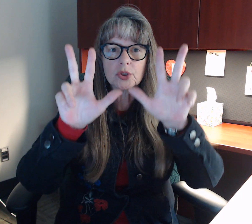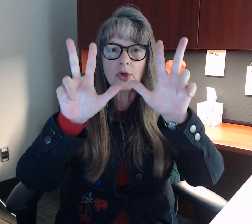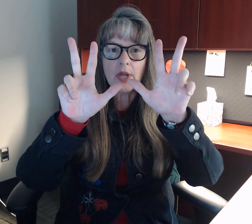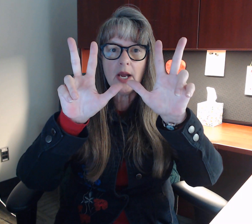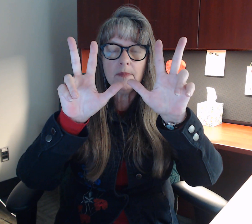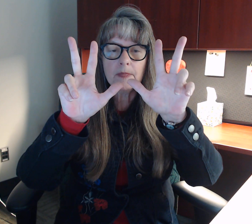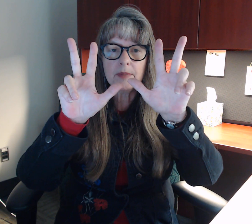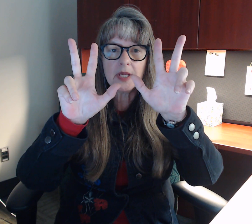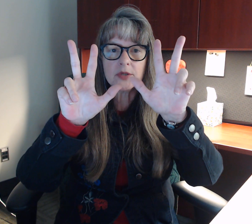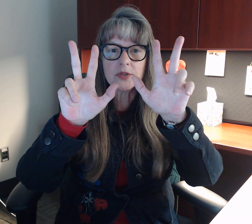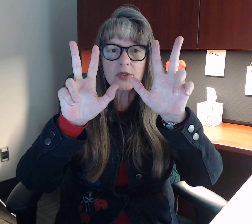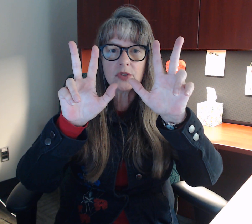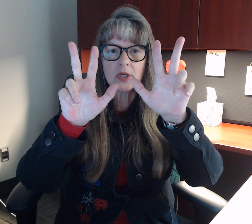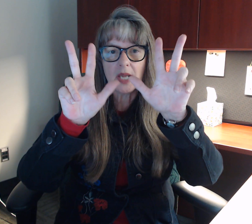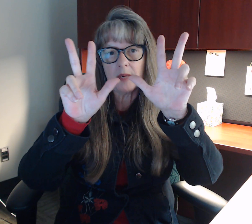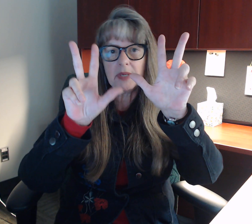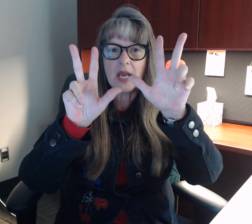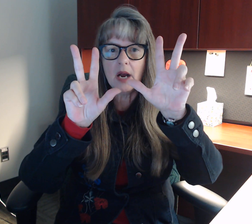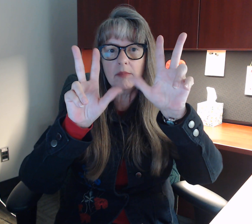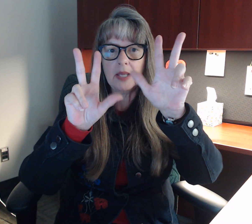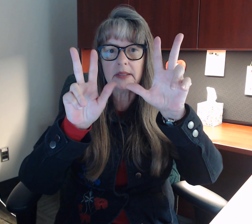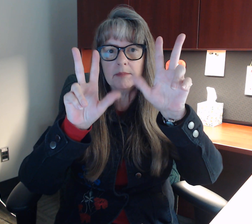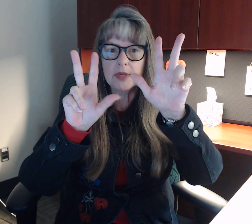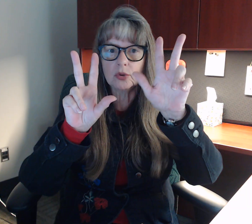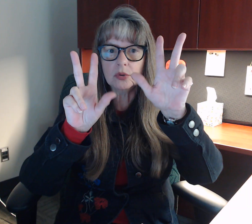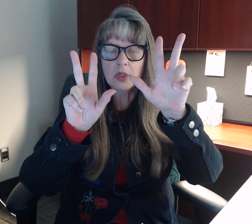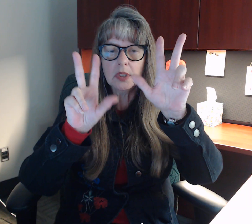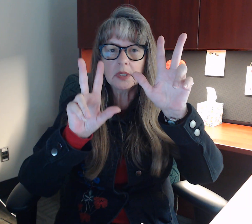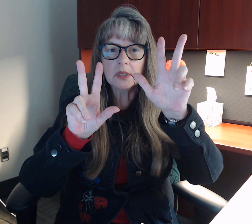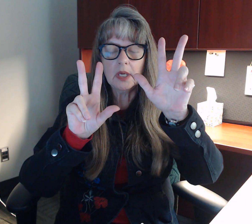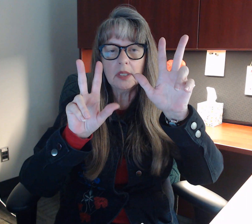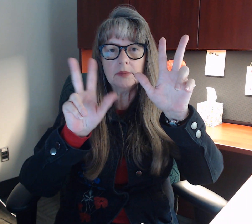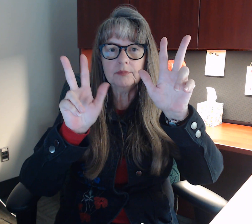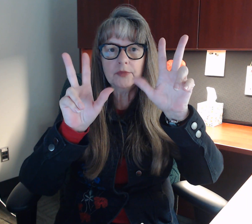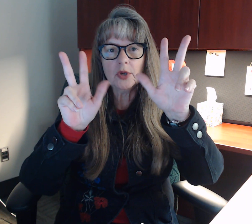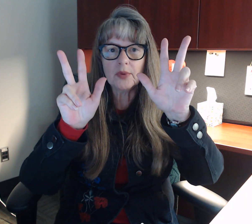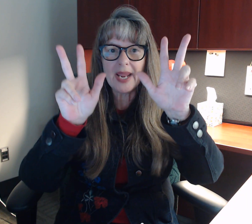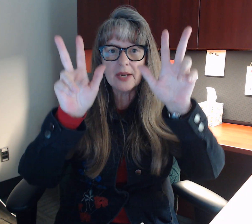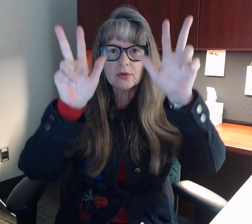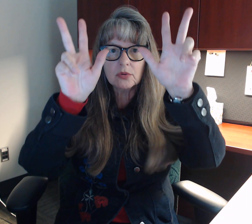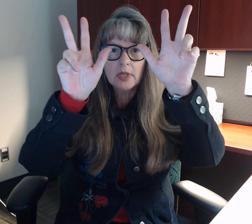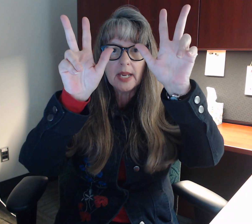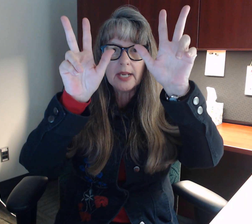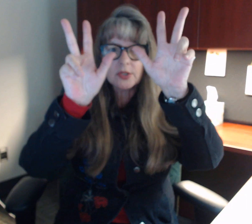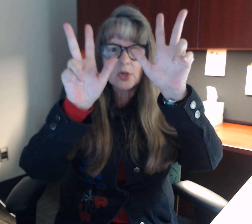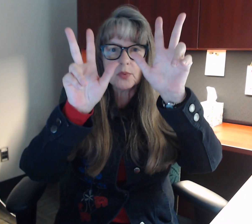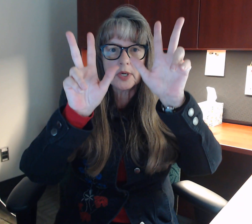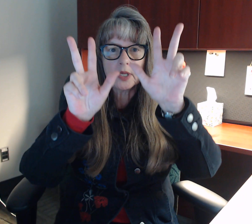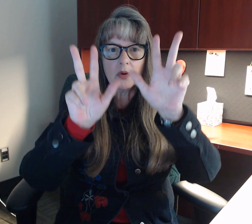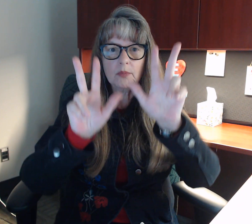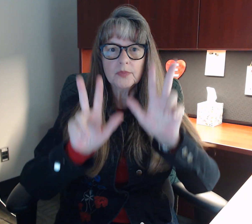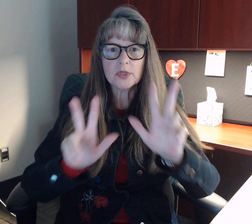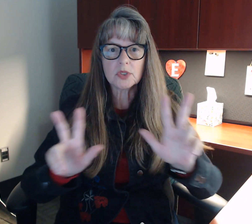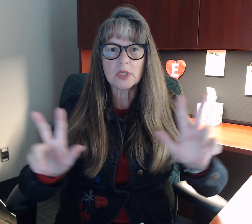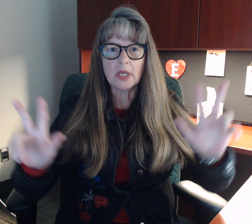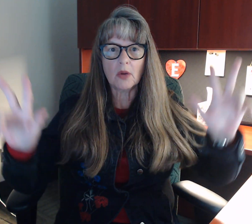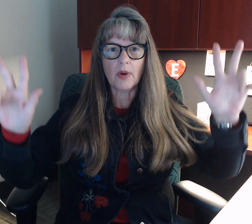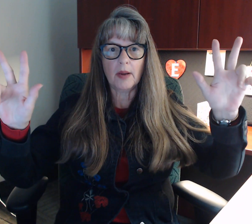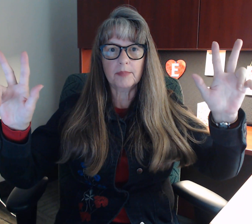start up because this is going to kind of become like the middle, candle. And so we're going to go this and go up.